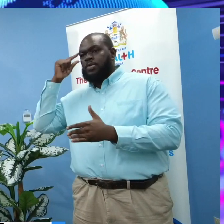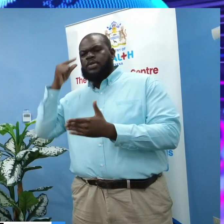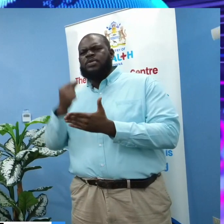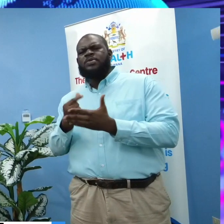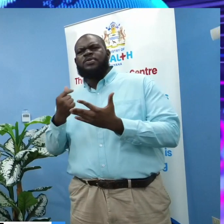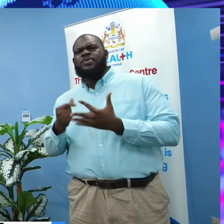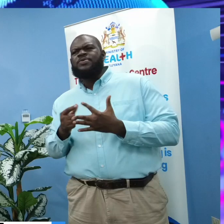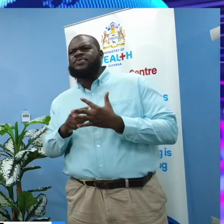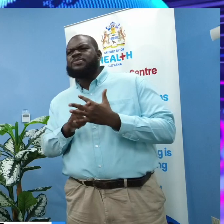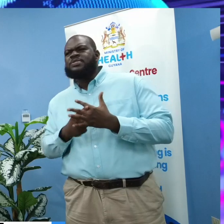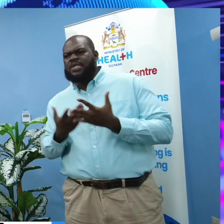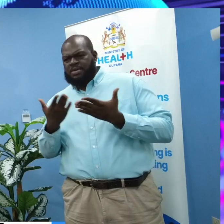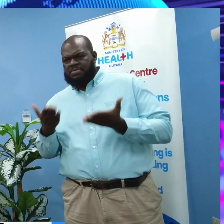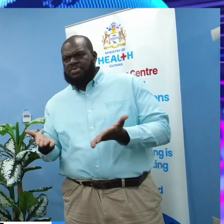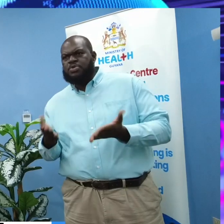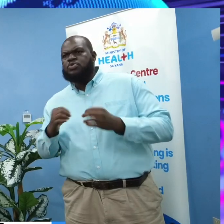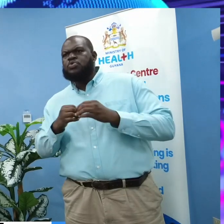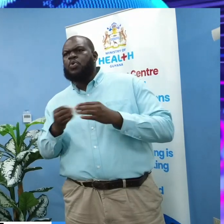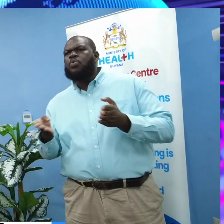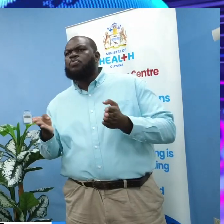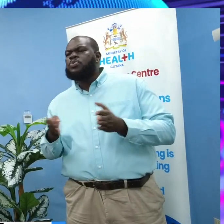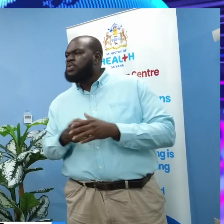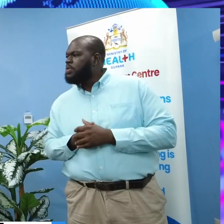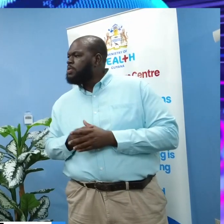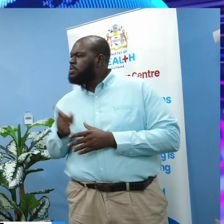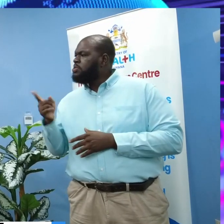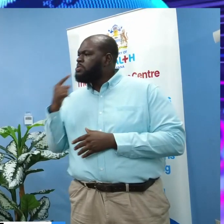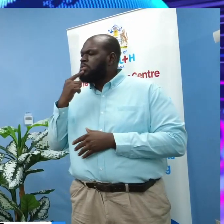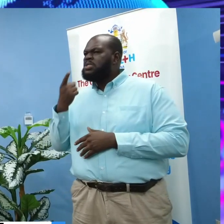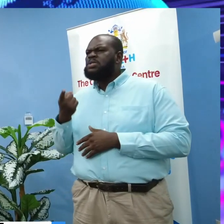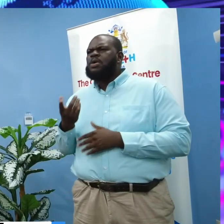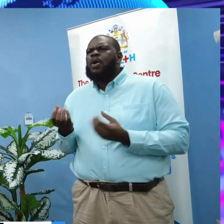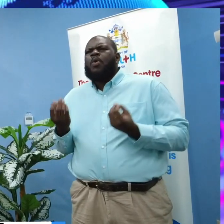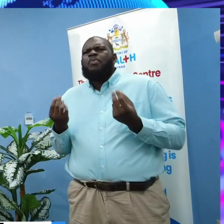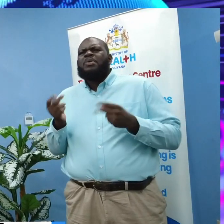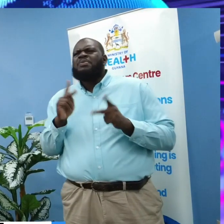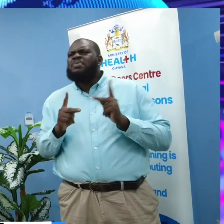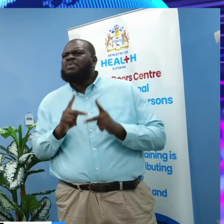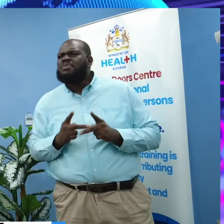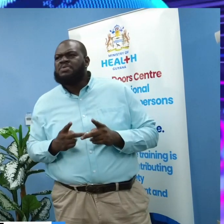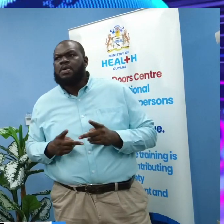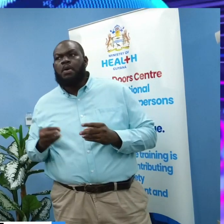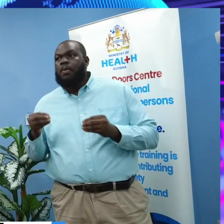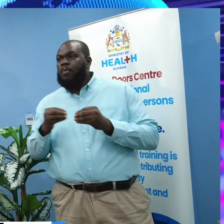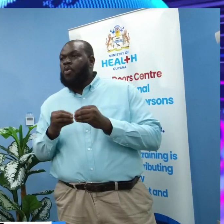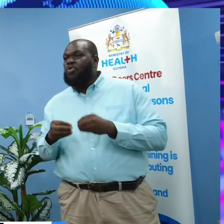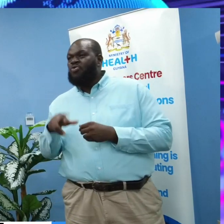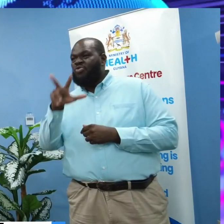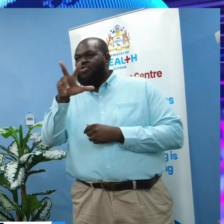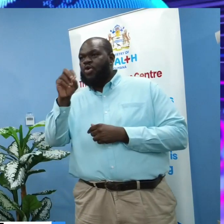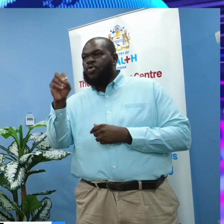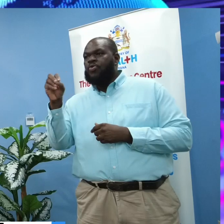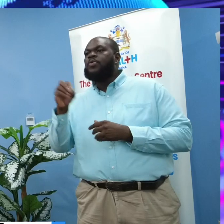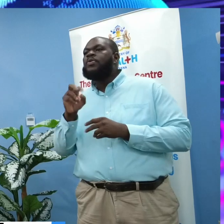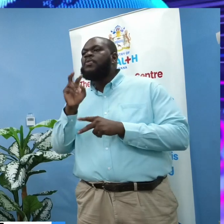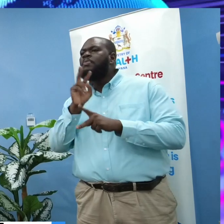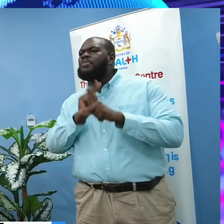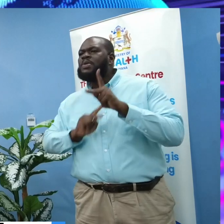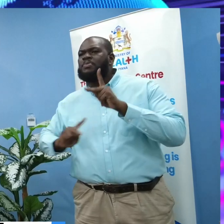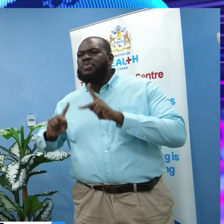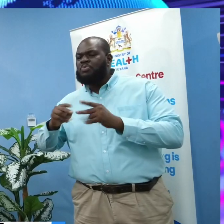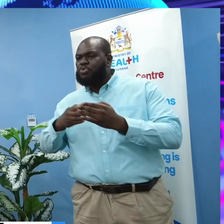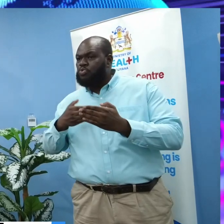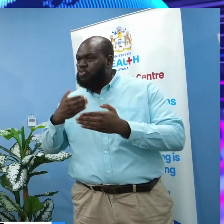the start of this program. And she said to me there are more than 300 persons who would have passed through